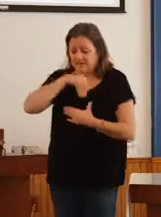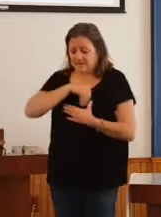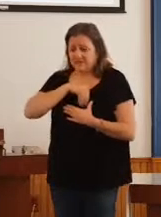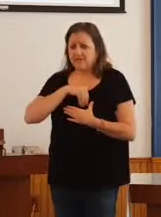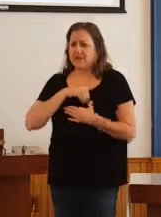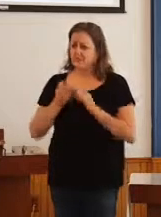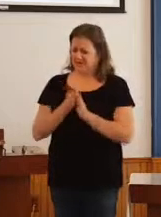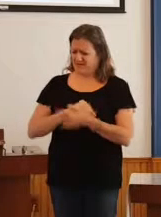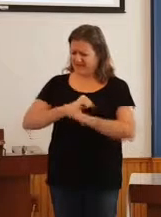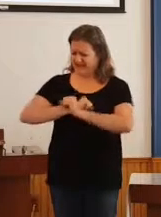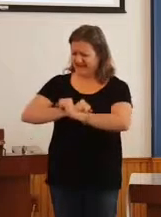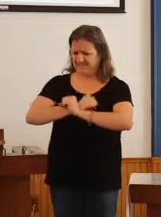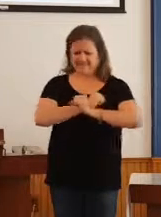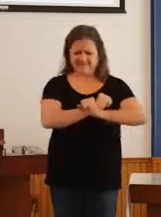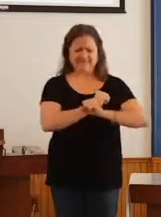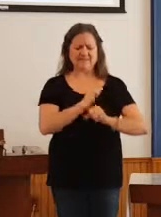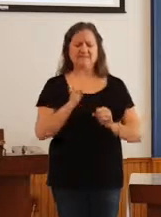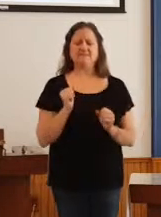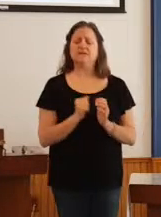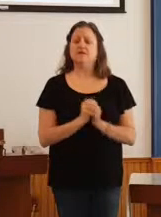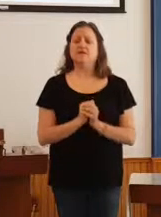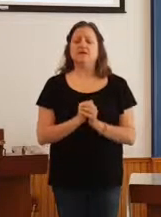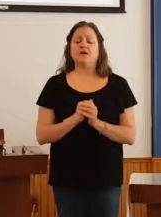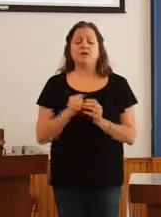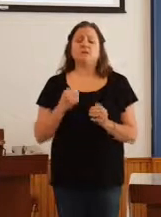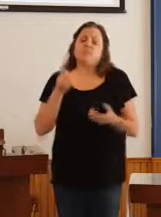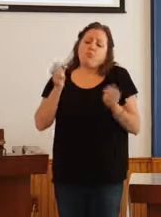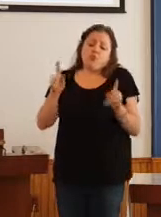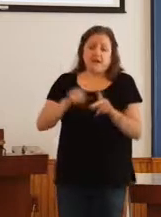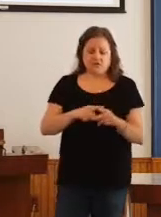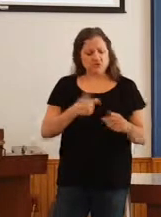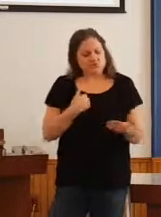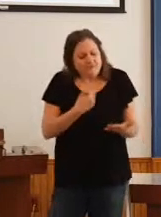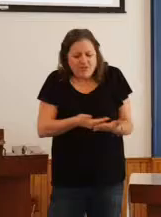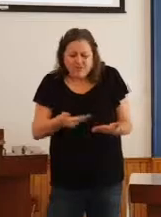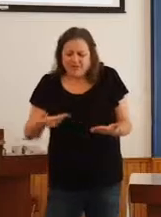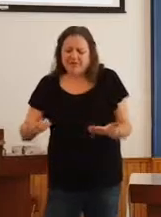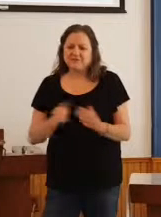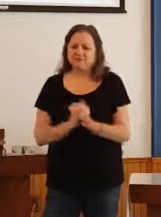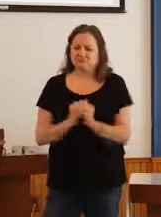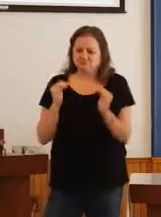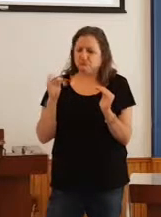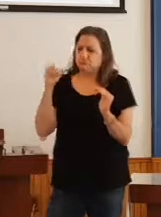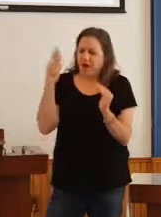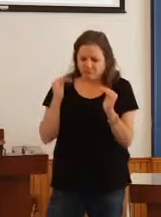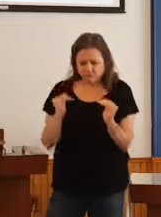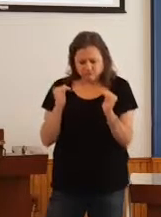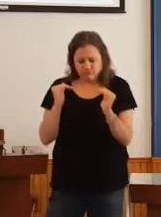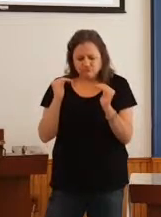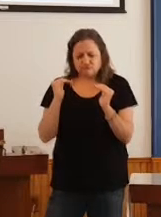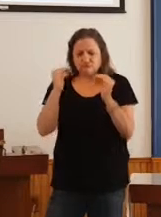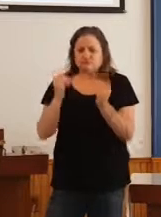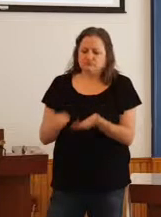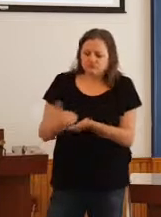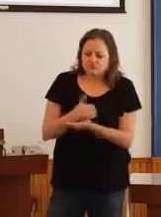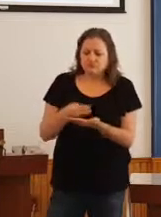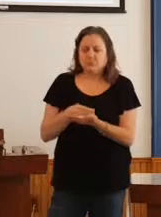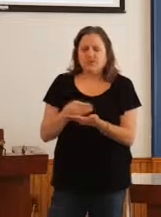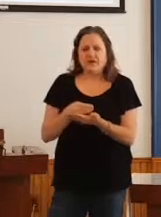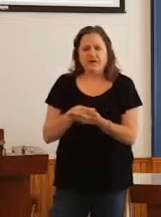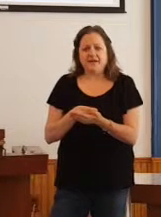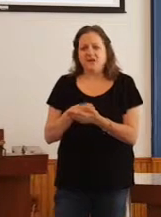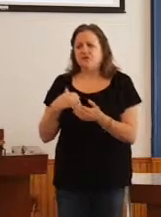you slaves. It's okay to have stuff. To move up in position at your job. To make more money. To make love.